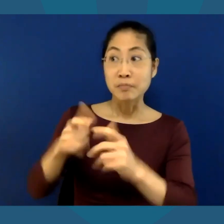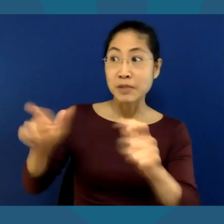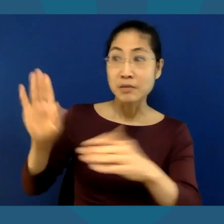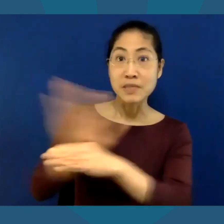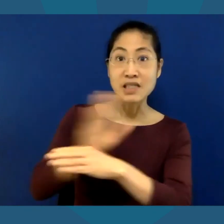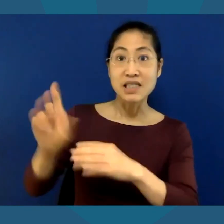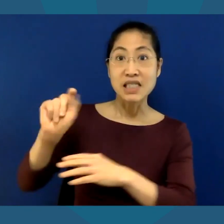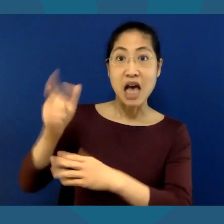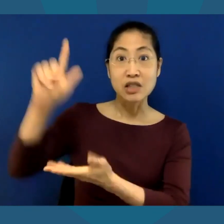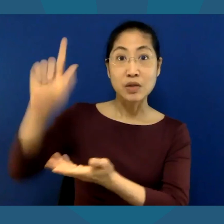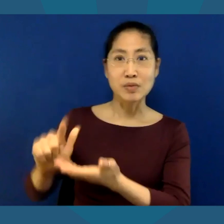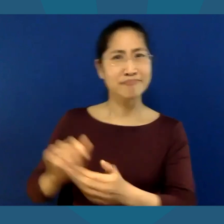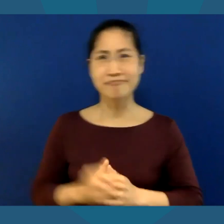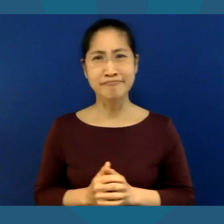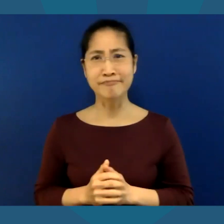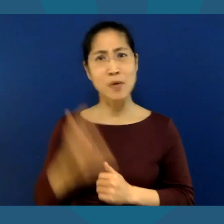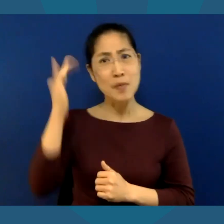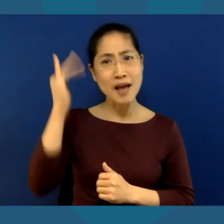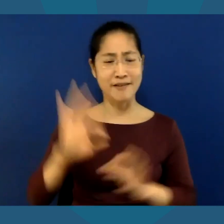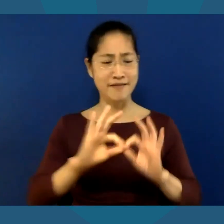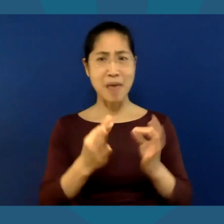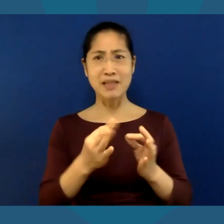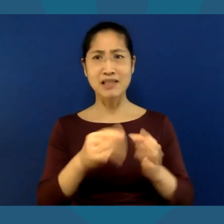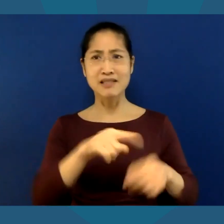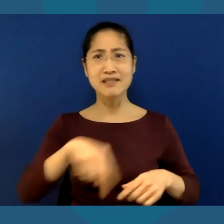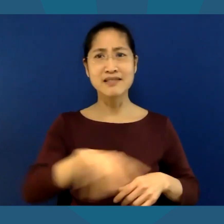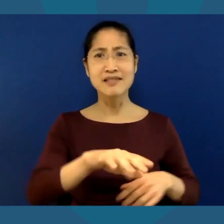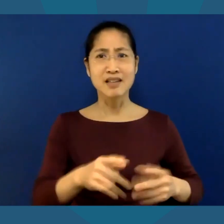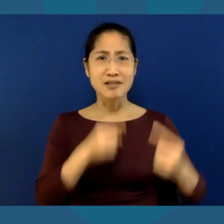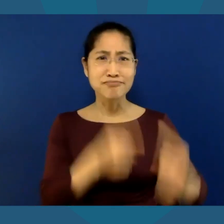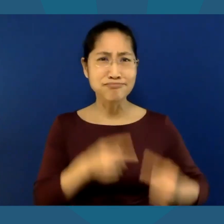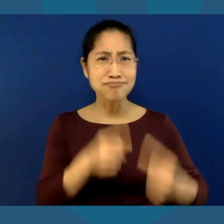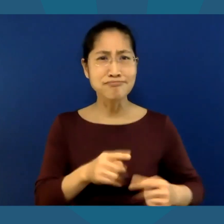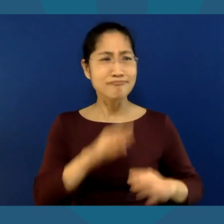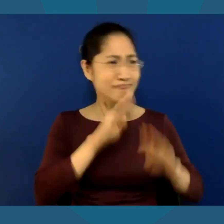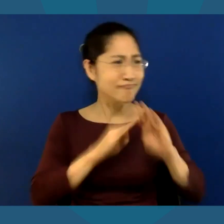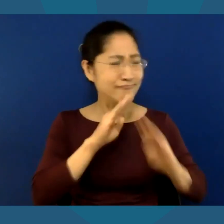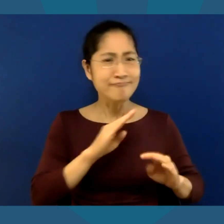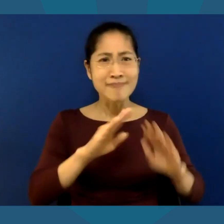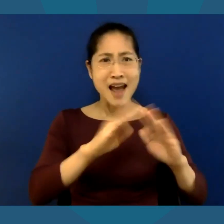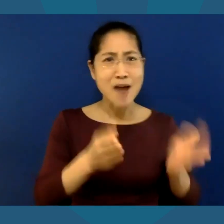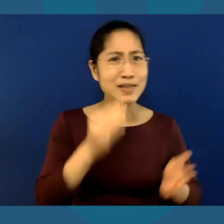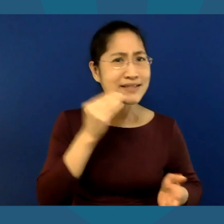struggle with housing, food, and financial insecurity.